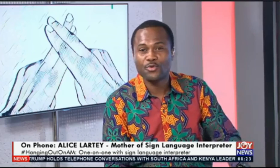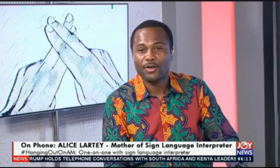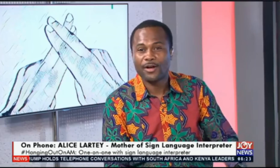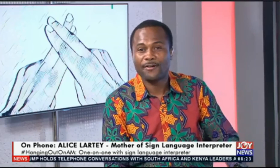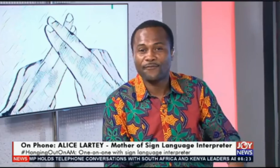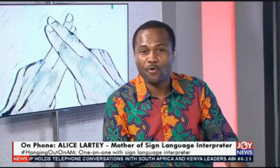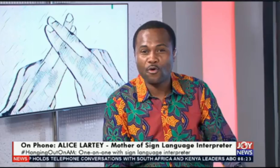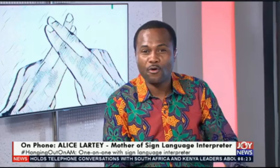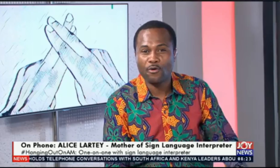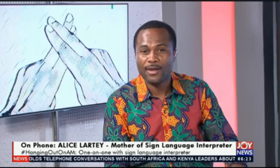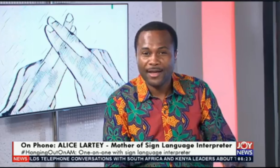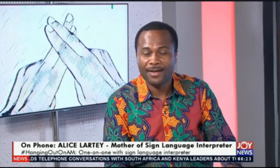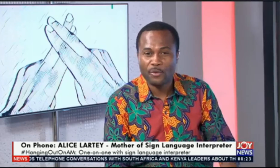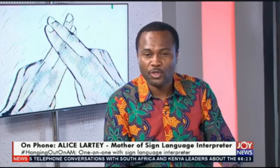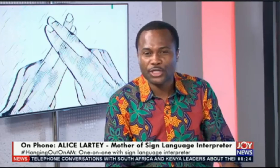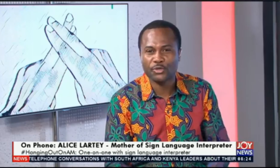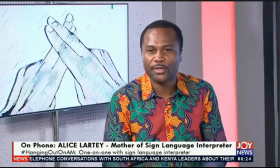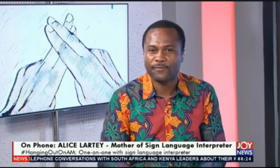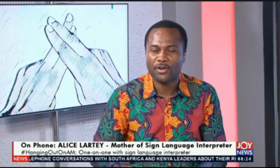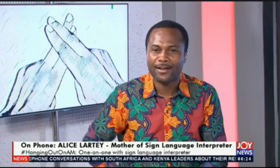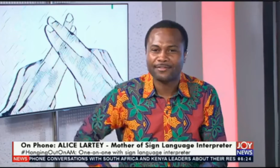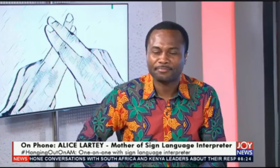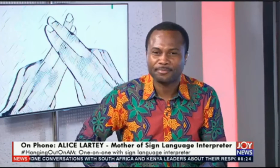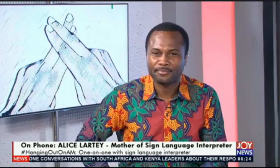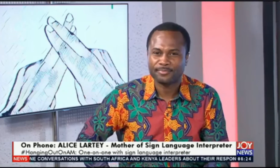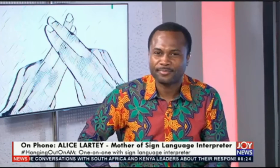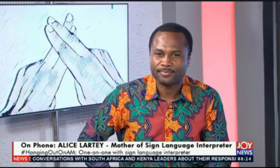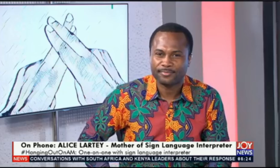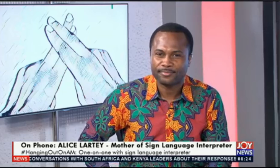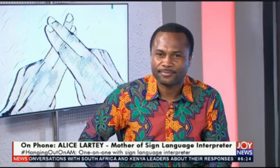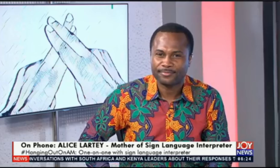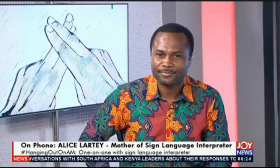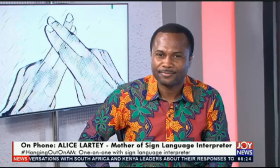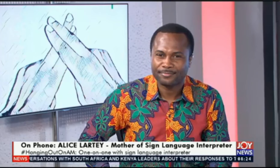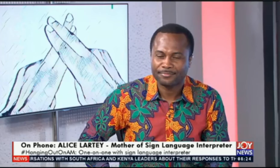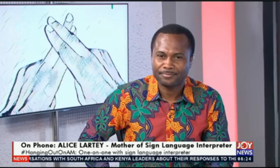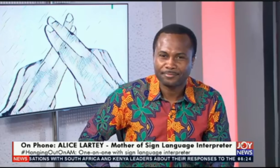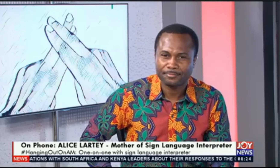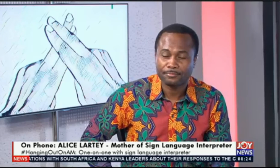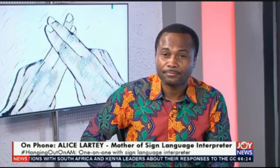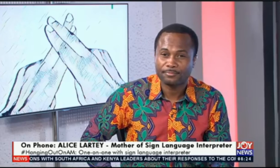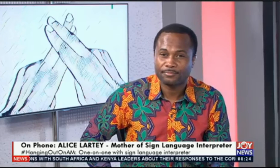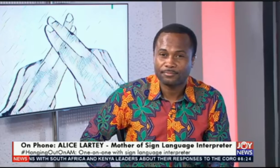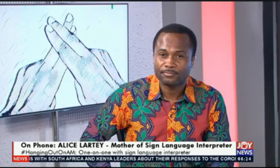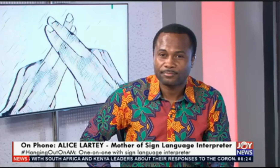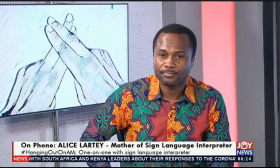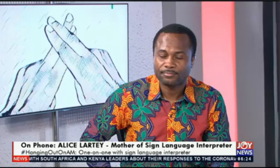you for Love and what she's doing for Ghana? First of all,